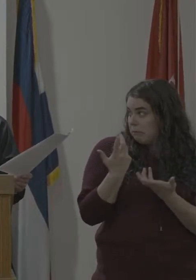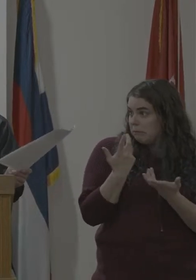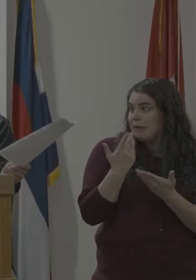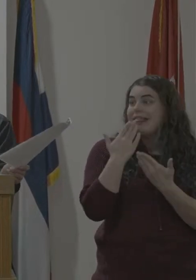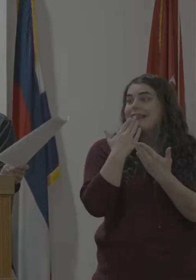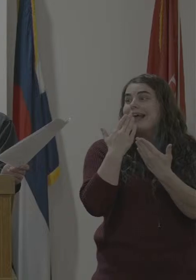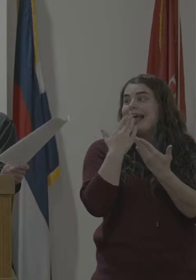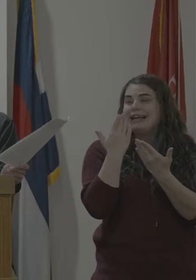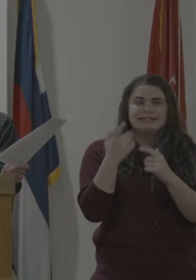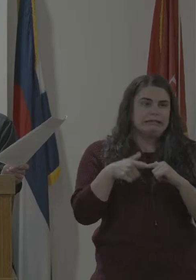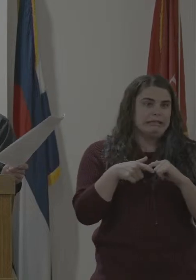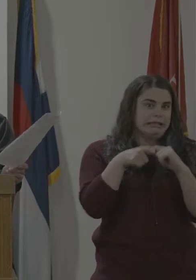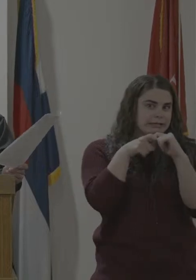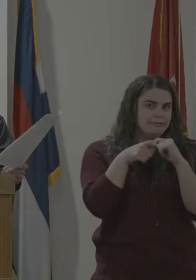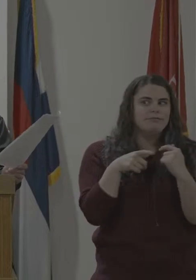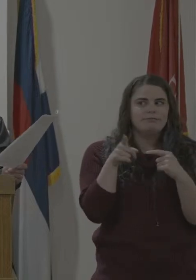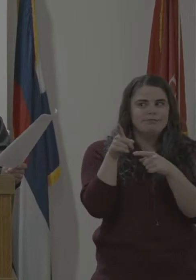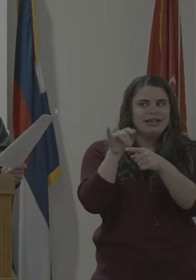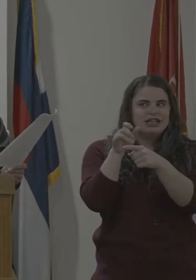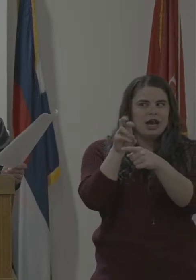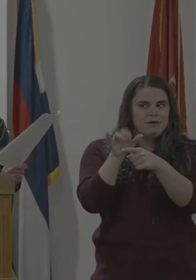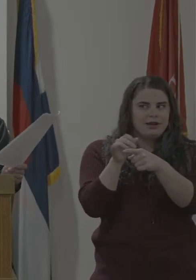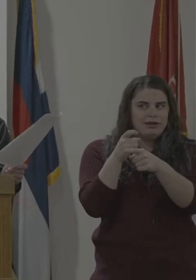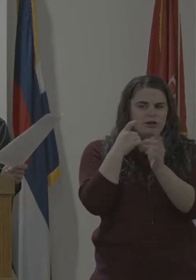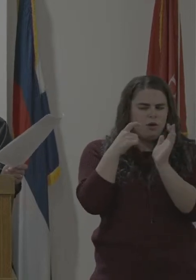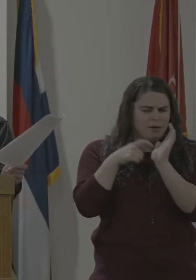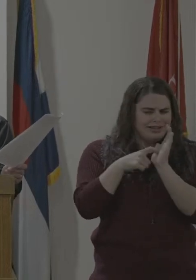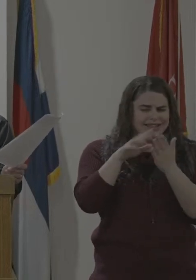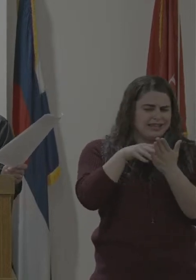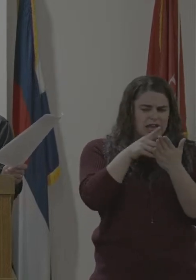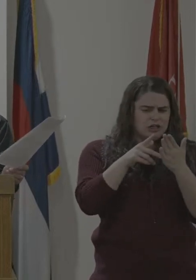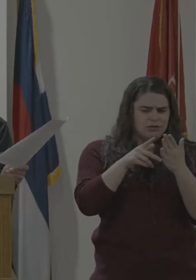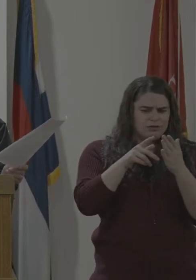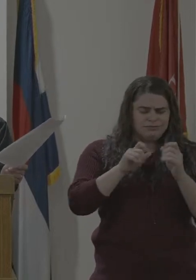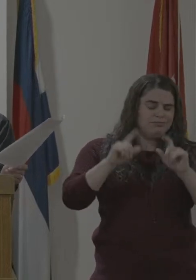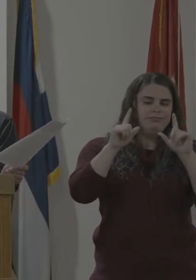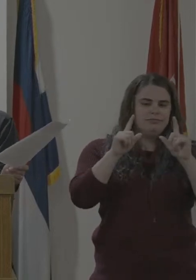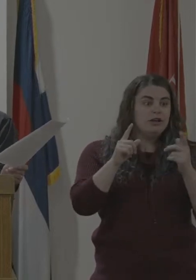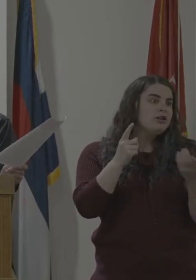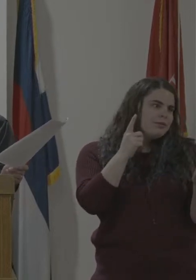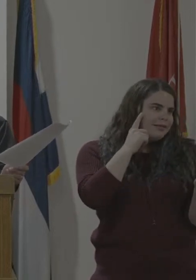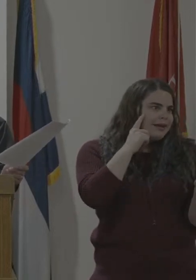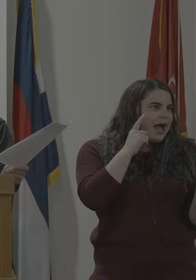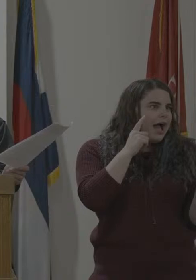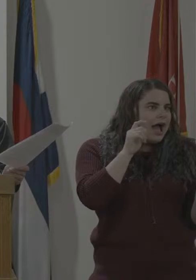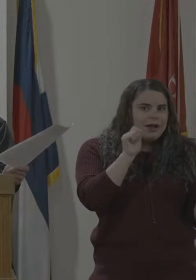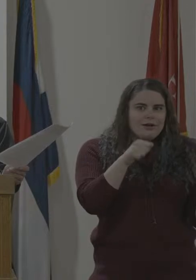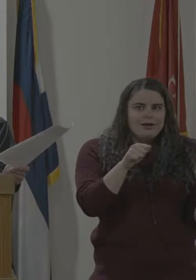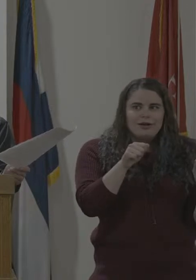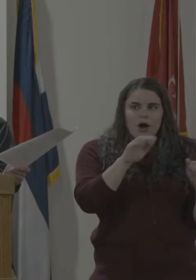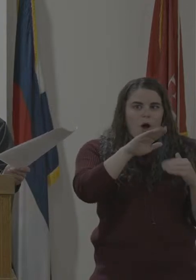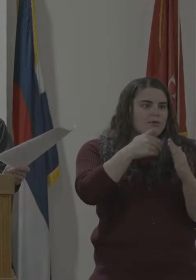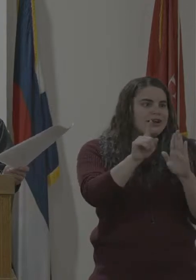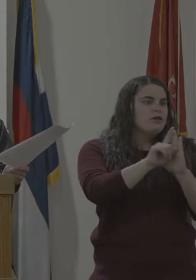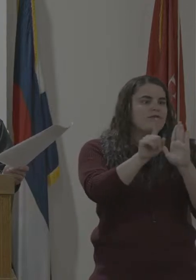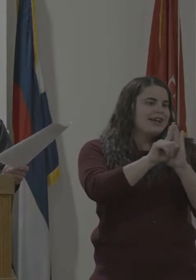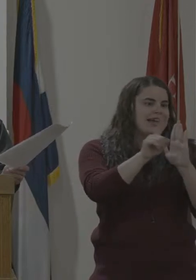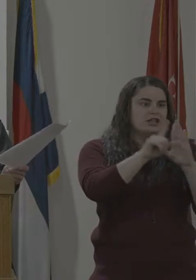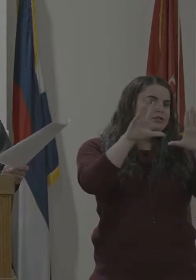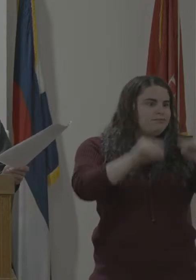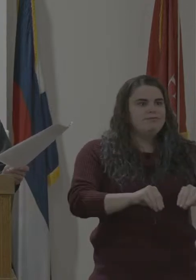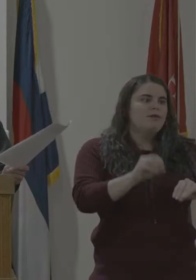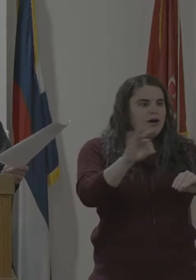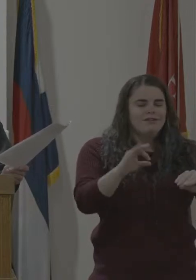Thanks for taking a momentary. Jerry just saw that I have a schedule popping up. You think I could turn all of my notifications? What was that? Oh, it was Andy. Thanks,